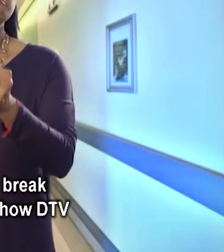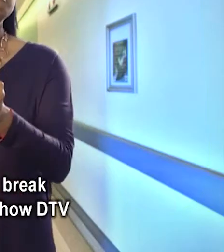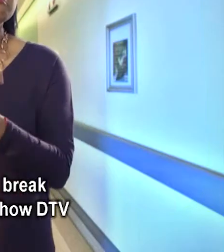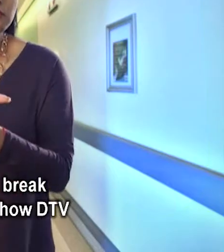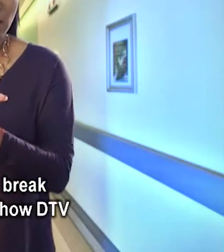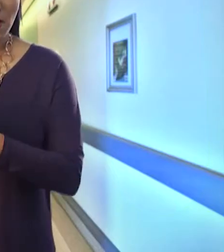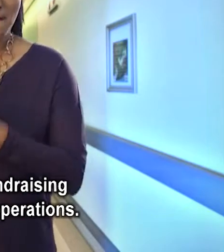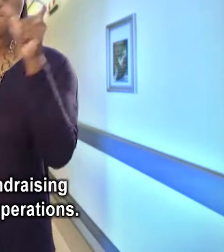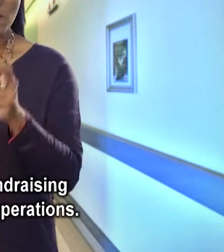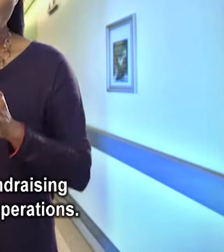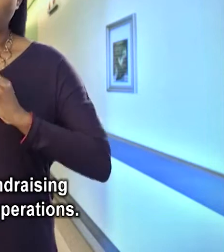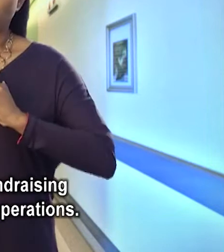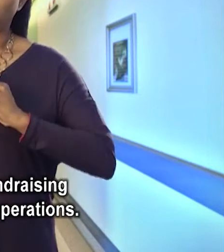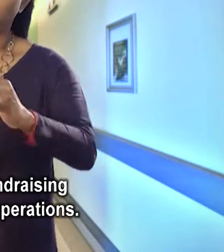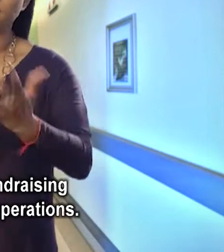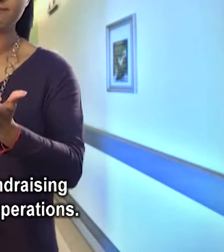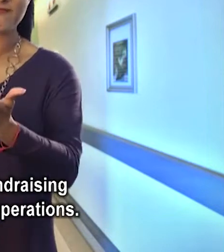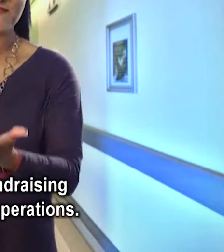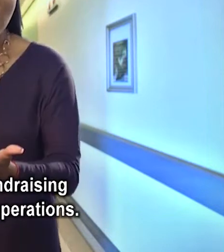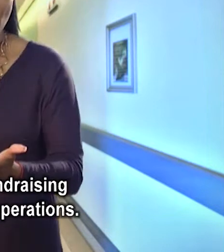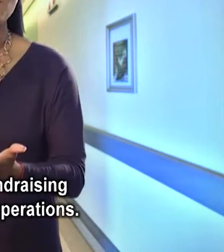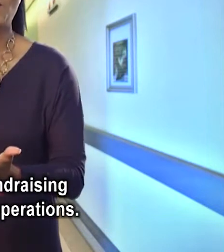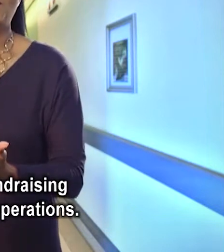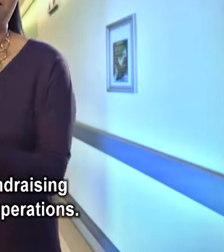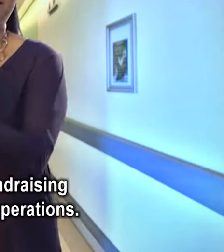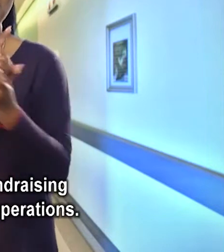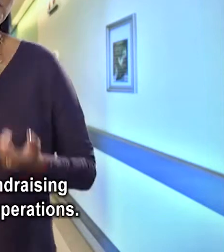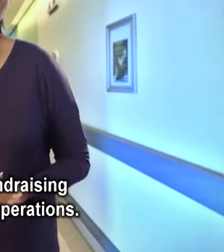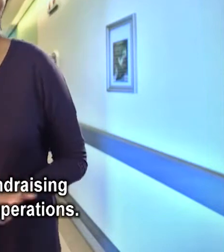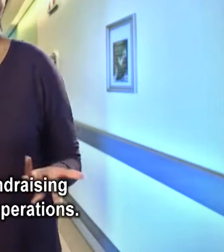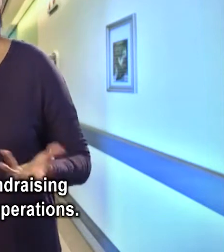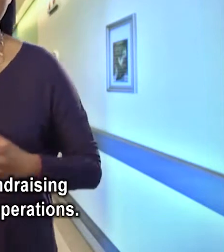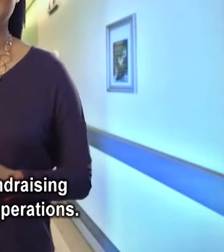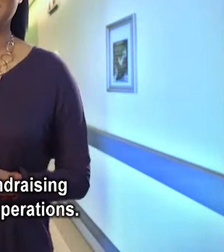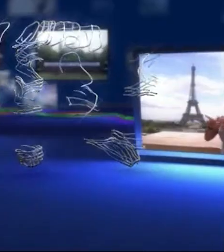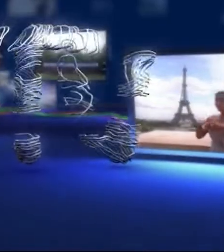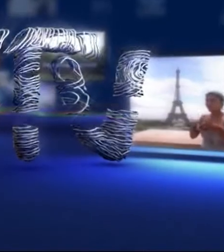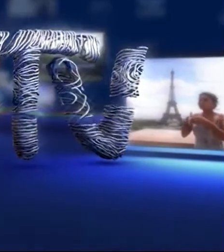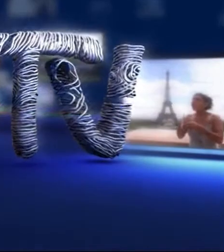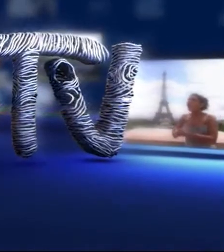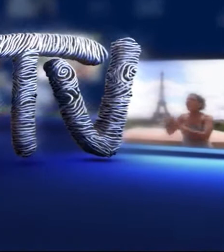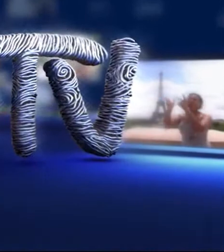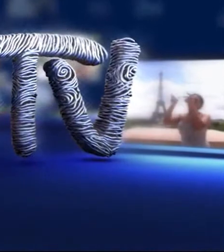After the break, we find out how DTV inspired fundraising for today's operations.